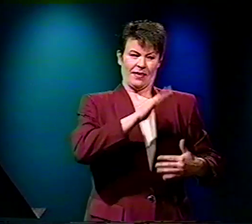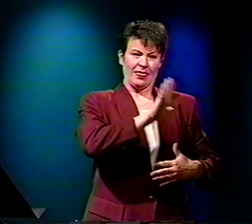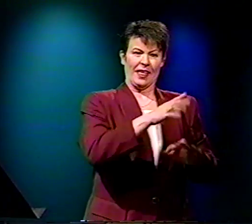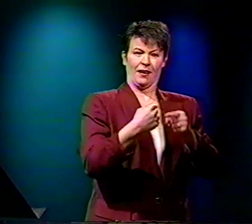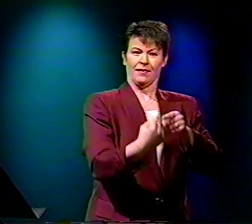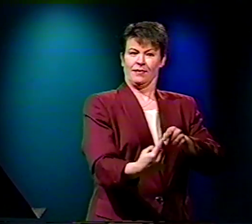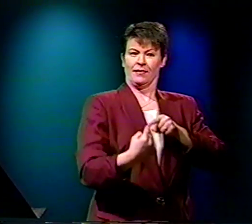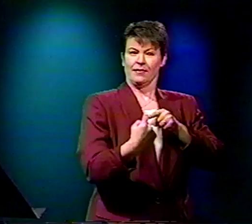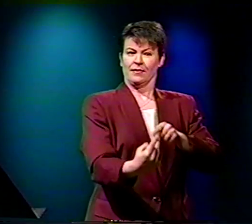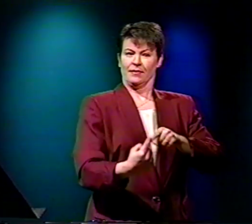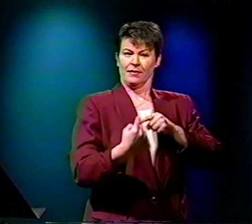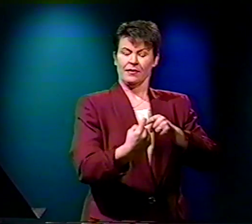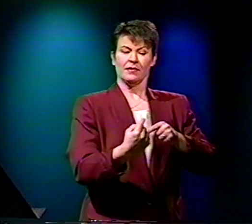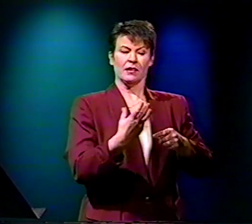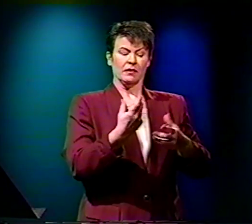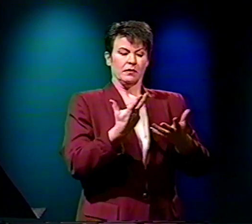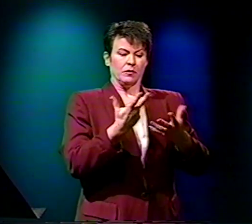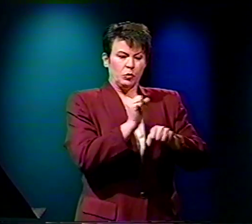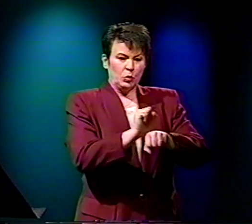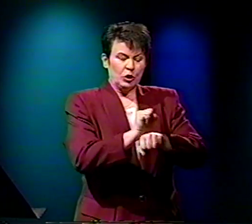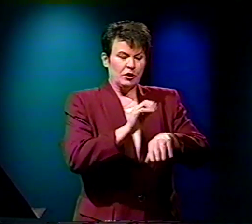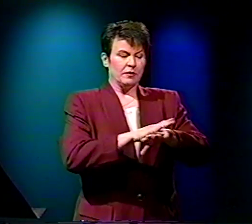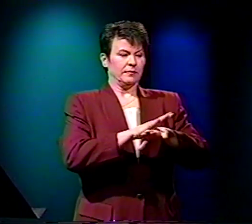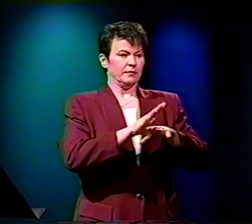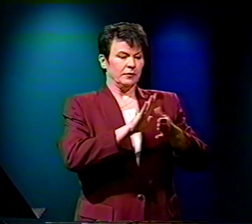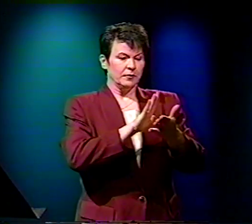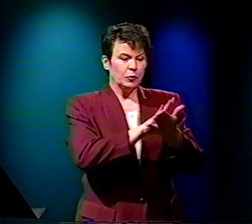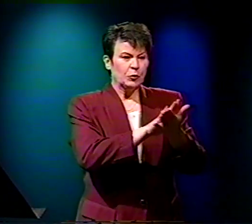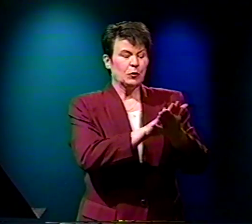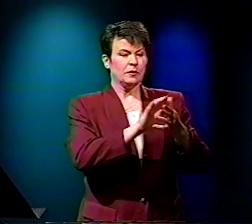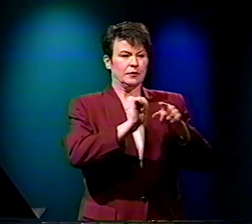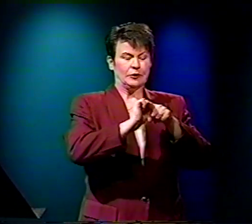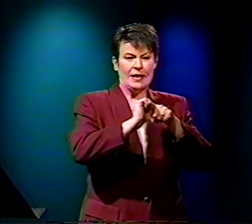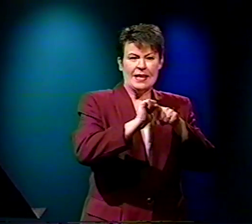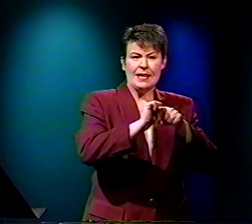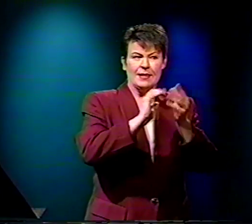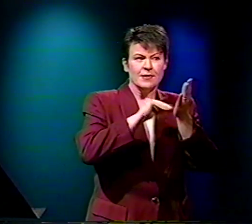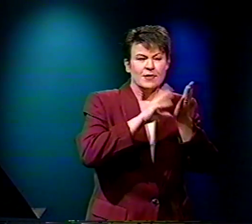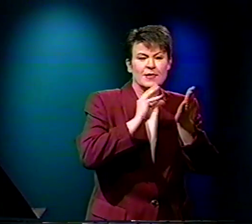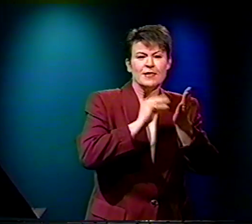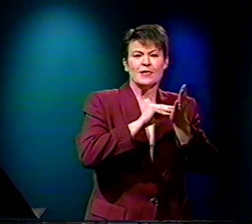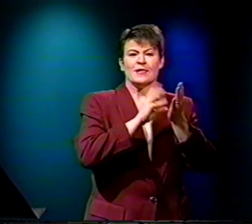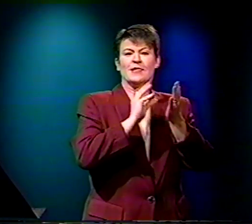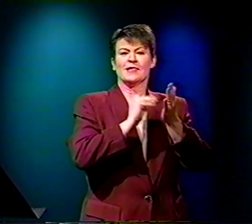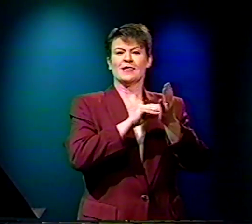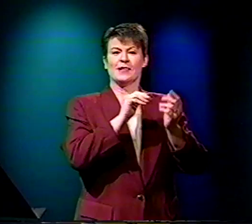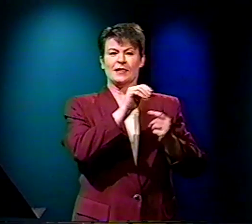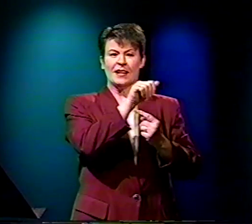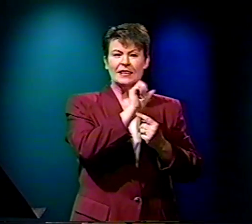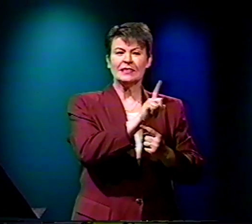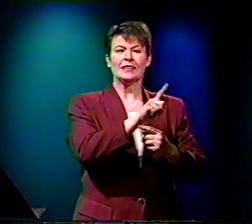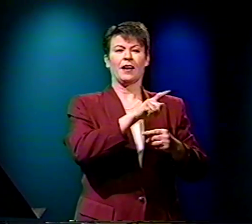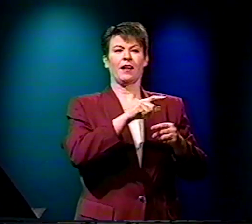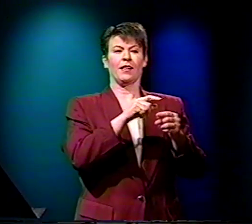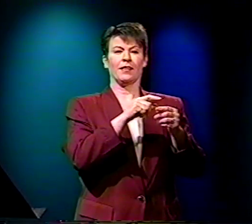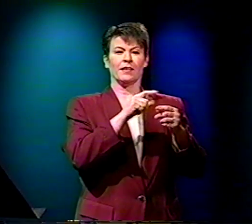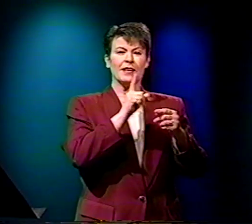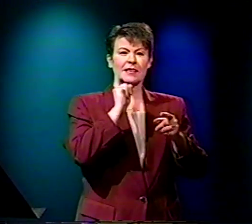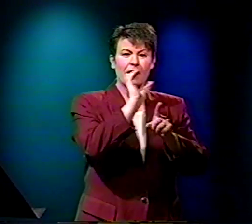well. And interpreters do have their own struggles. They have things that they have to work on in terms of even having the education that they need in order to